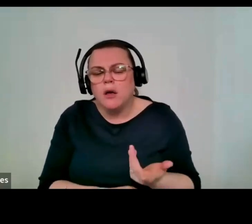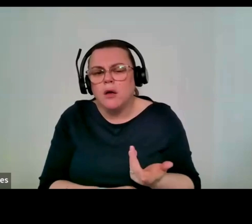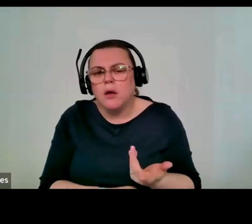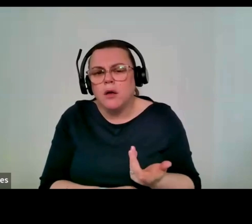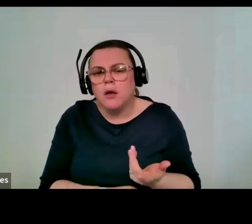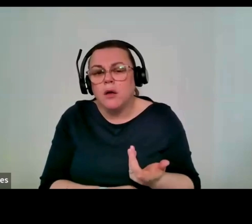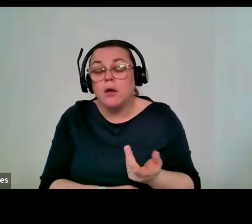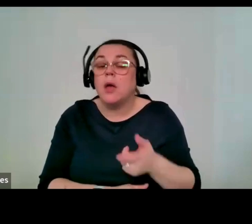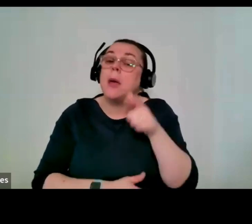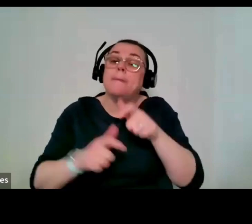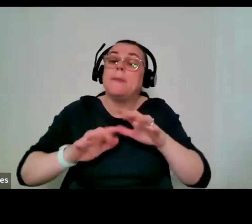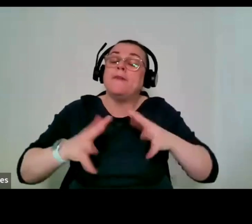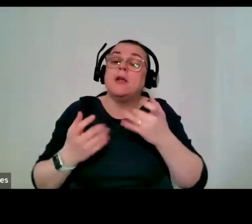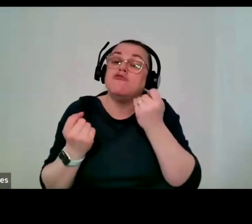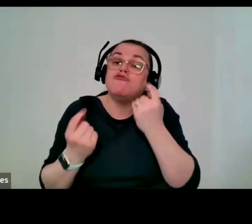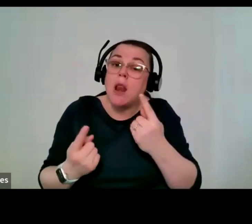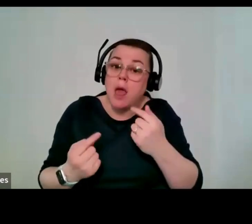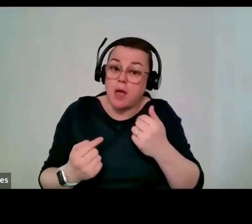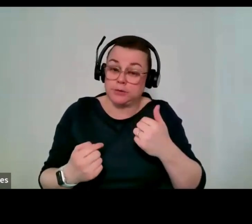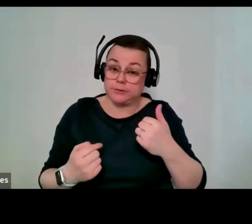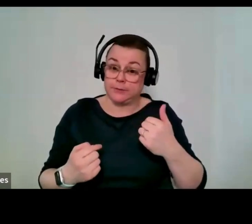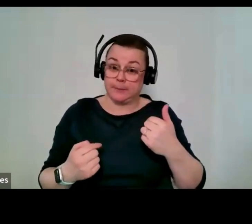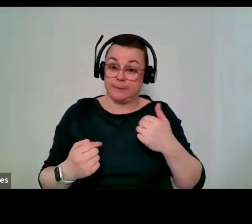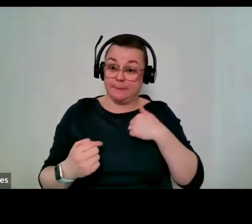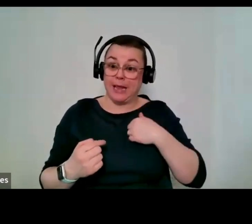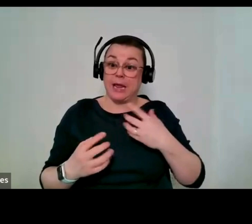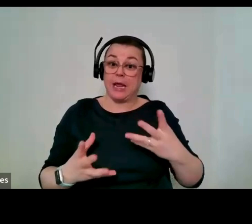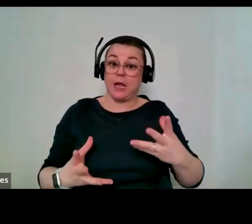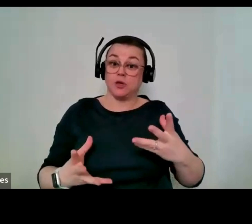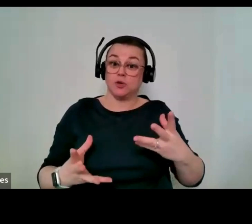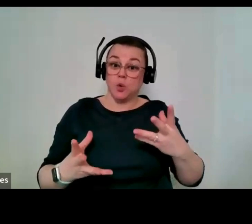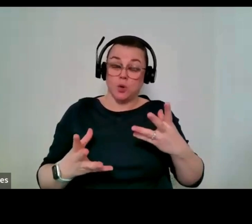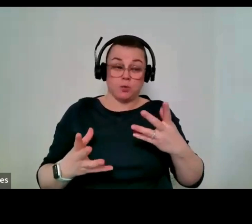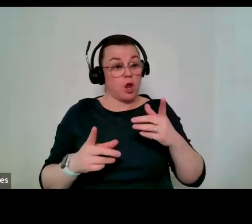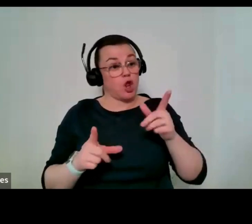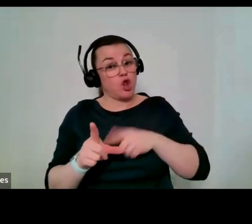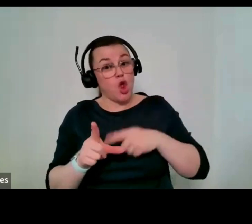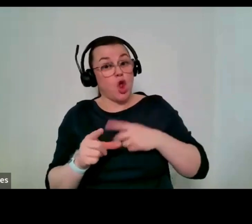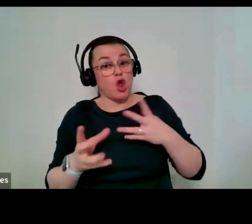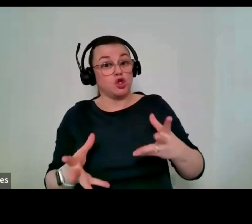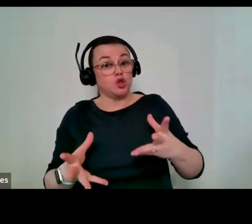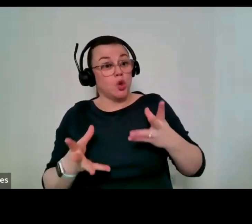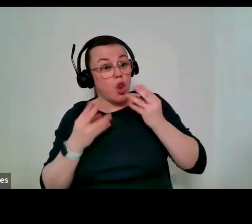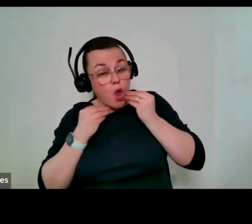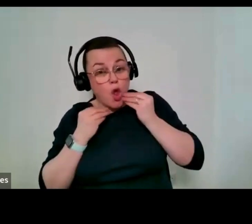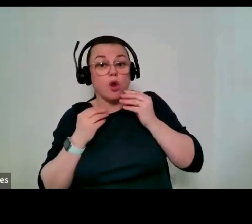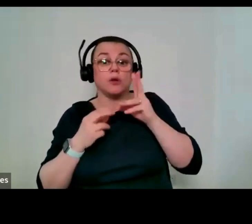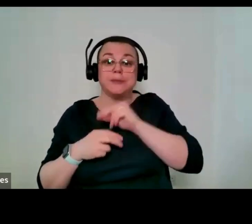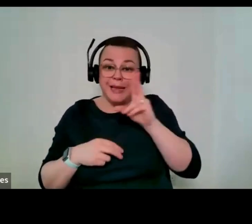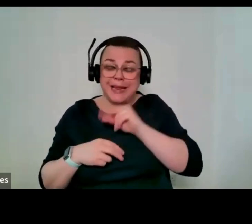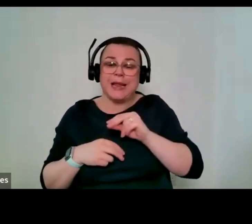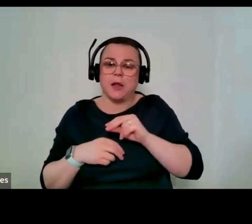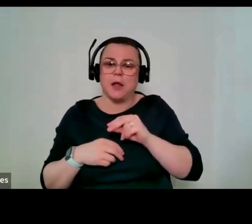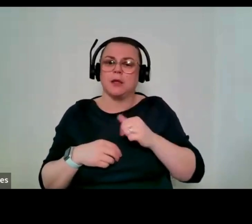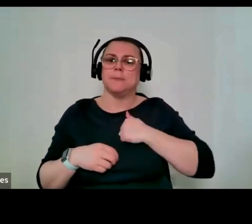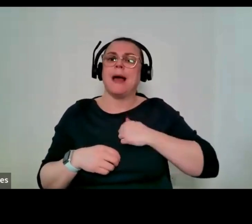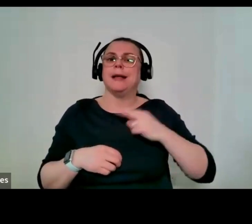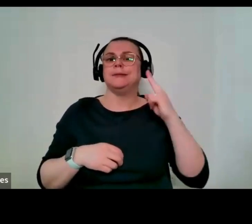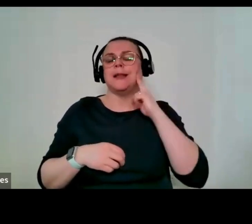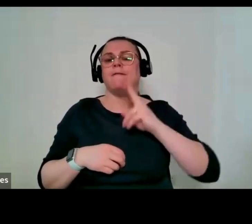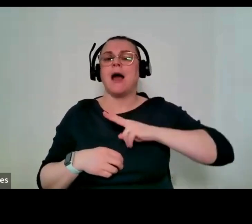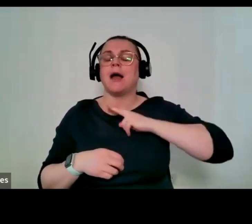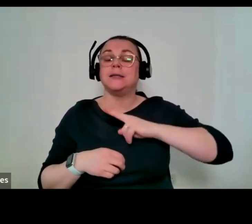not realising that it's taken me years, to learn to speak like this. This is my deaf accent. So saying things like that